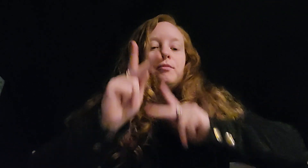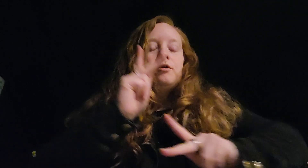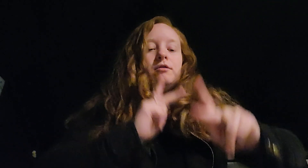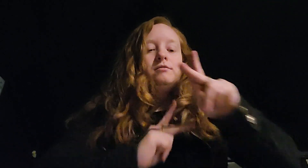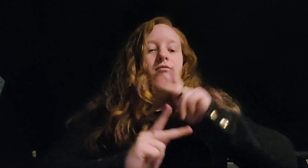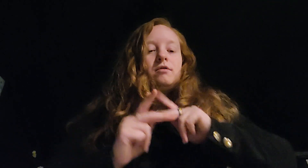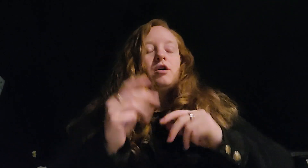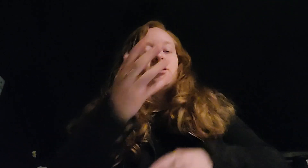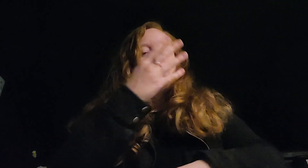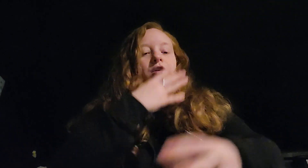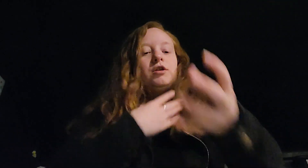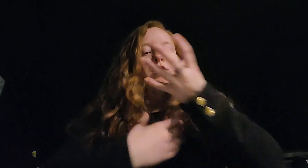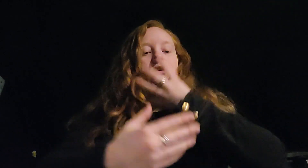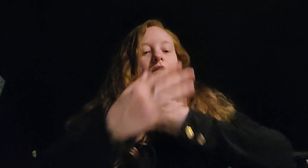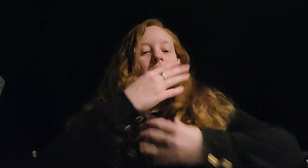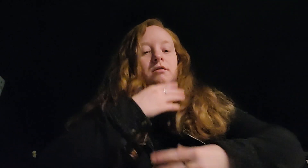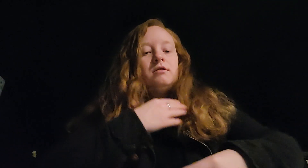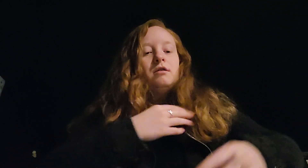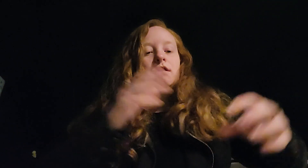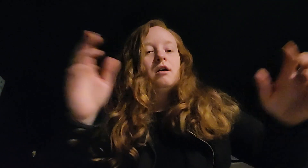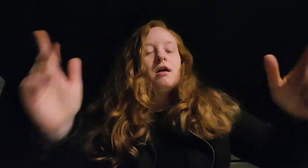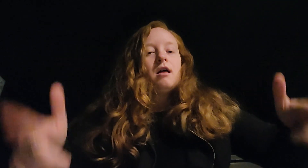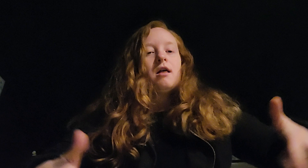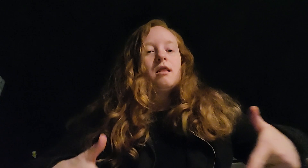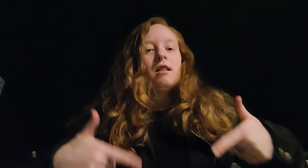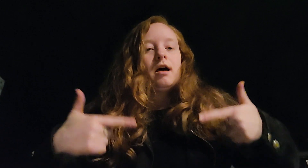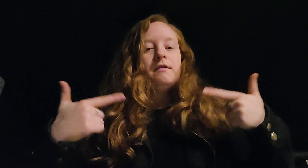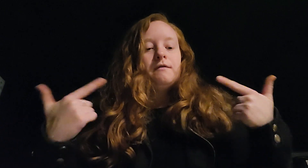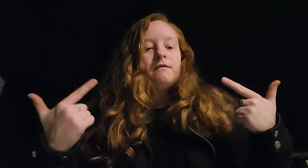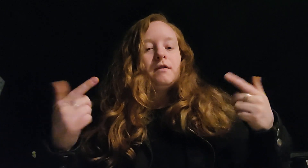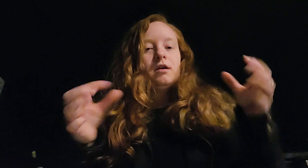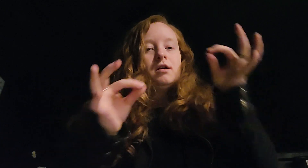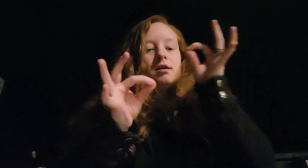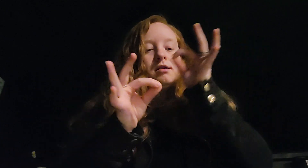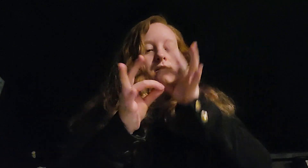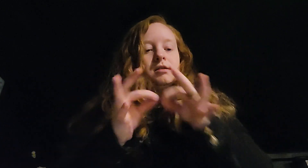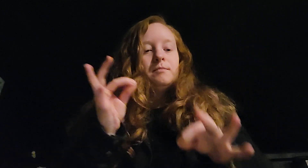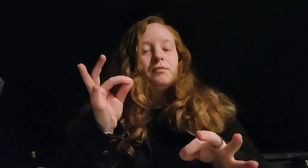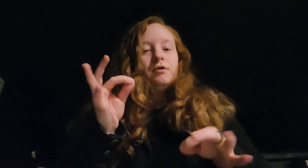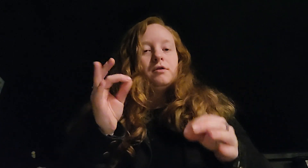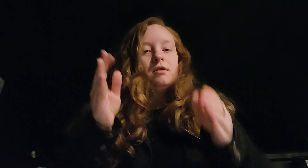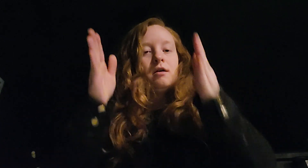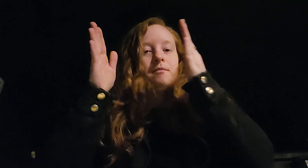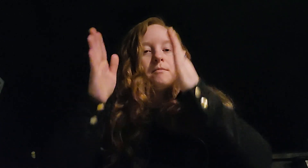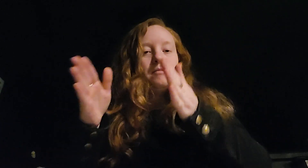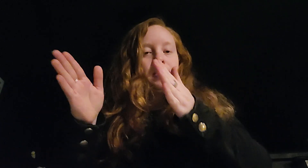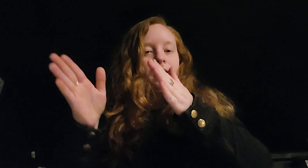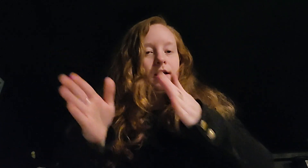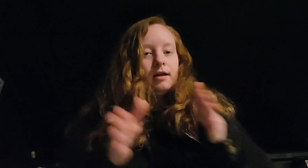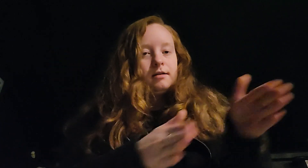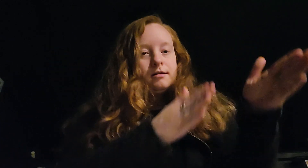people yearn life simple planned,